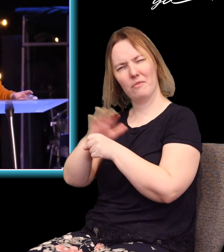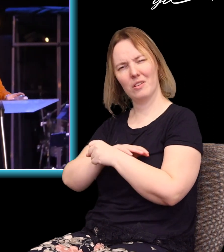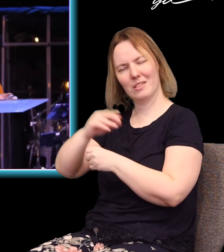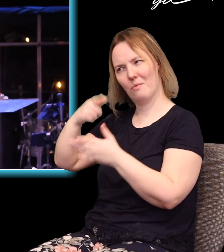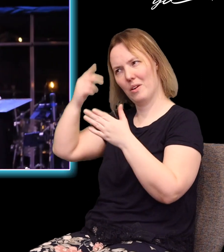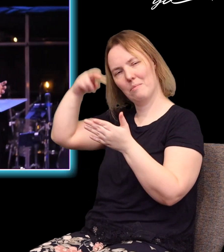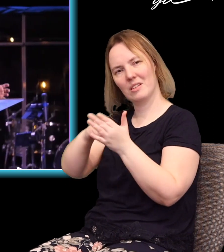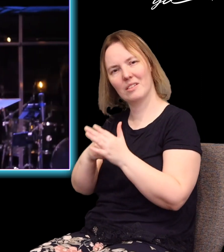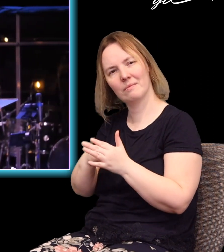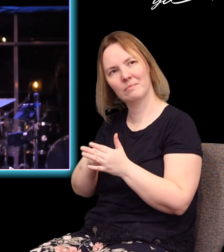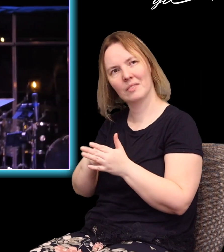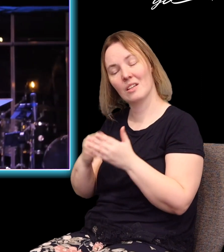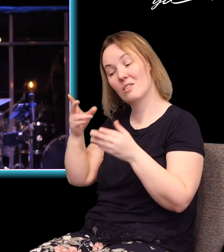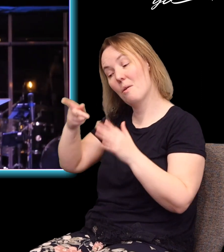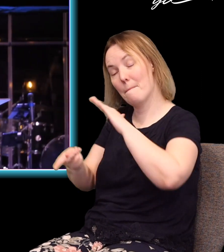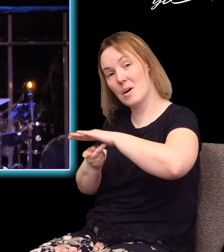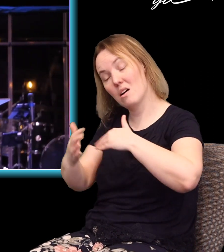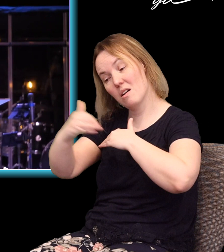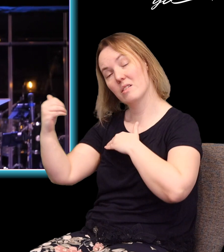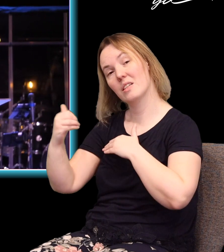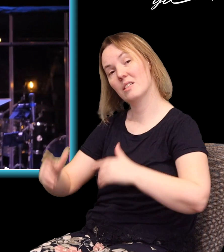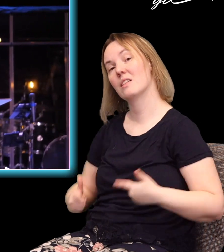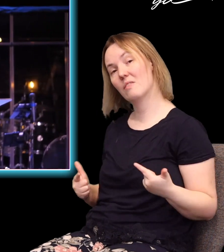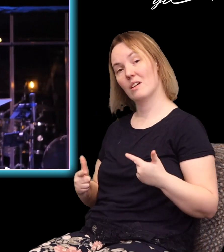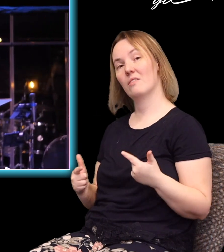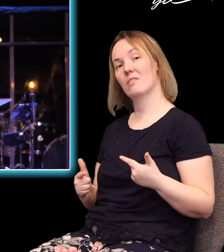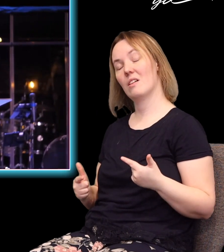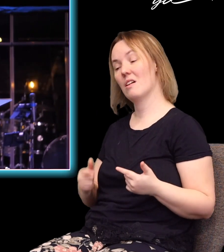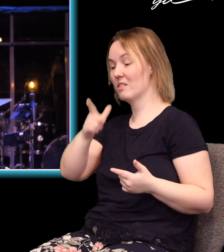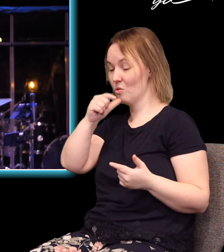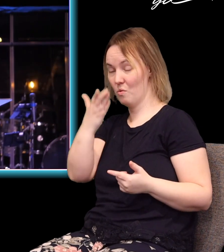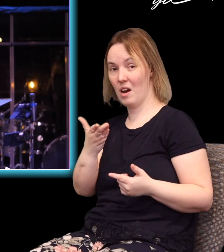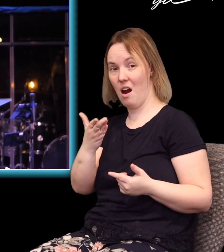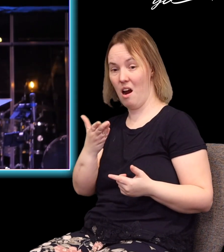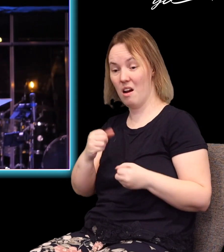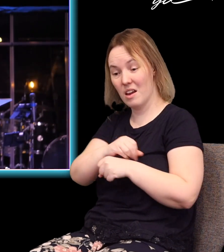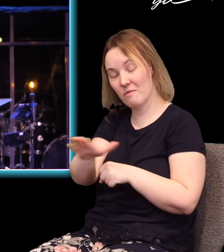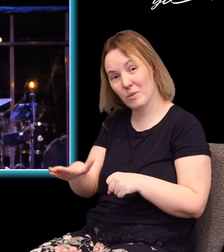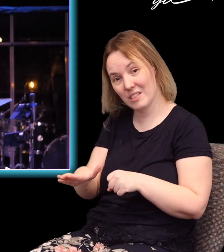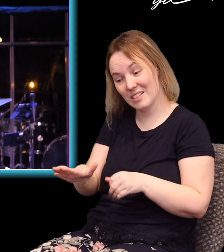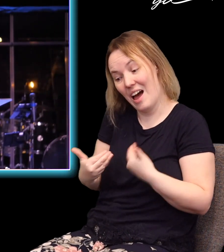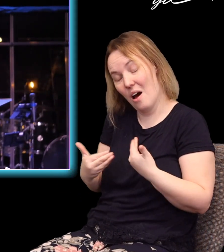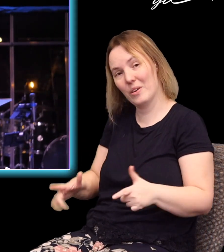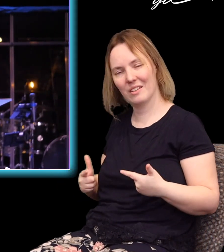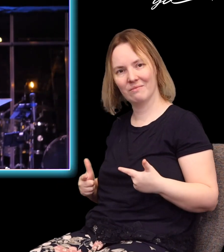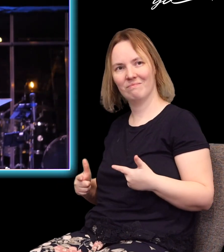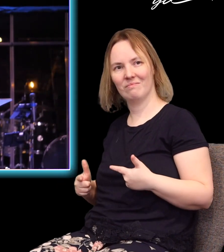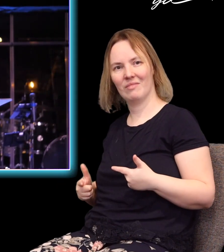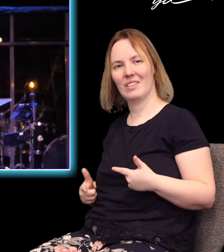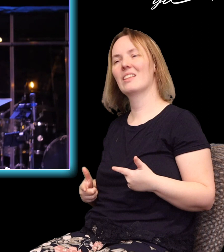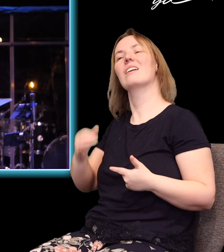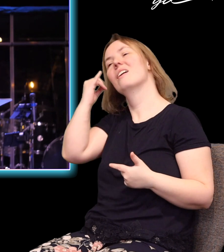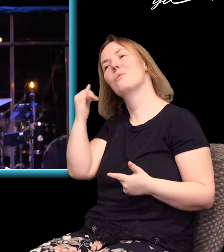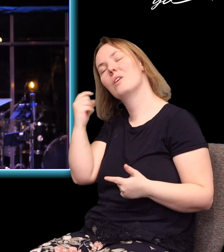what it means. And so Paul calls us to live a life where who we are actually influences how we live.